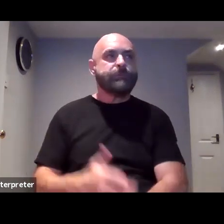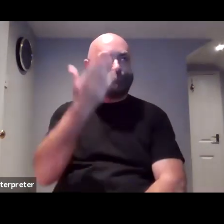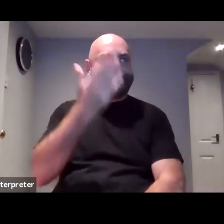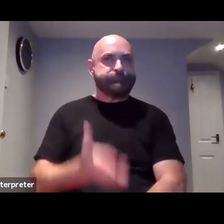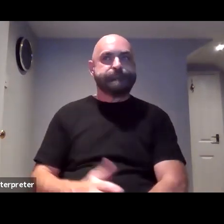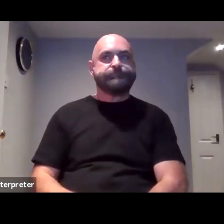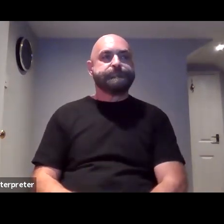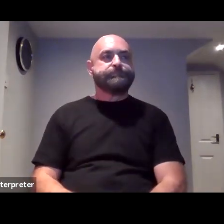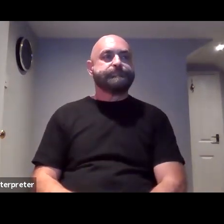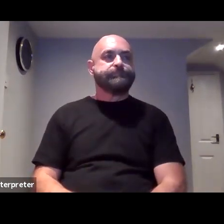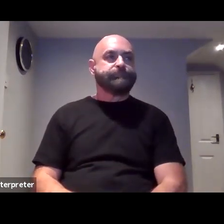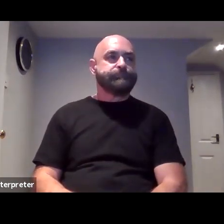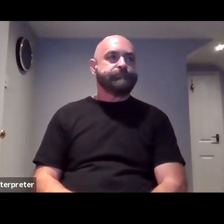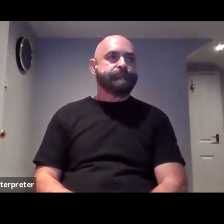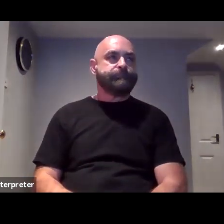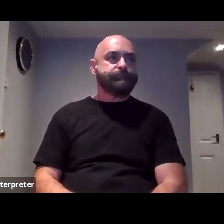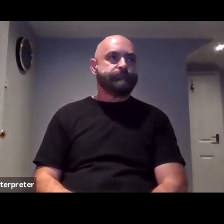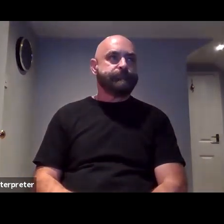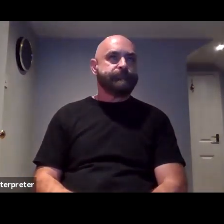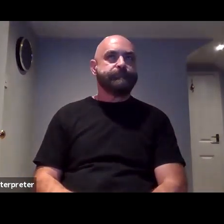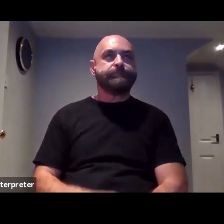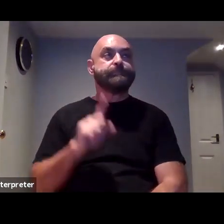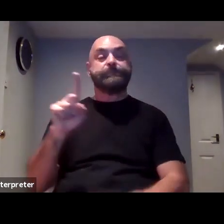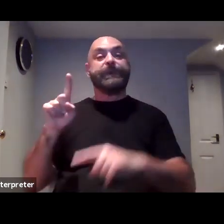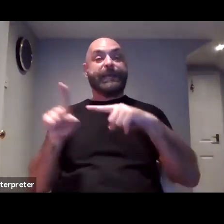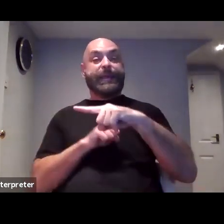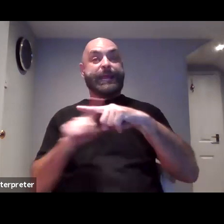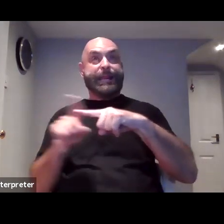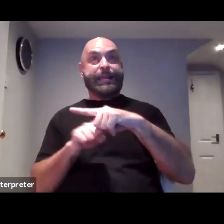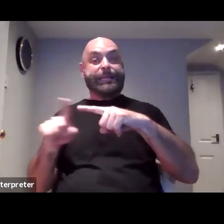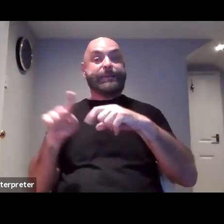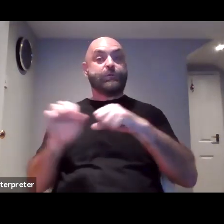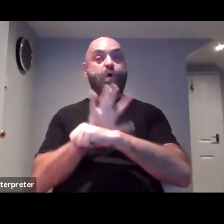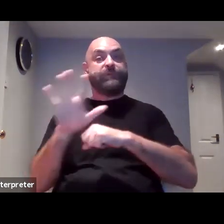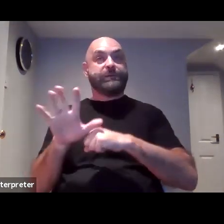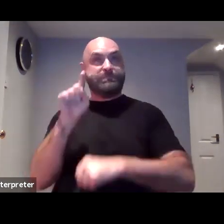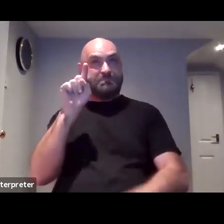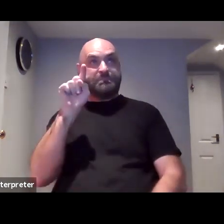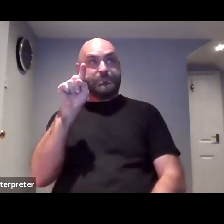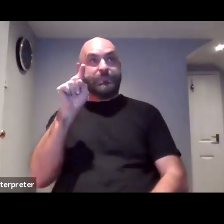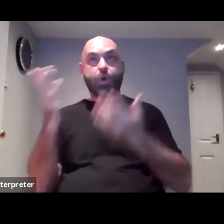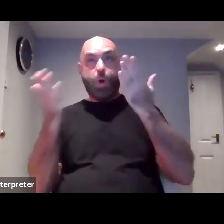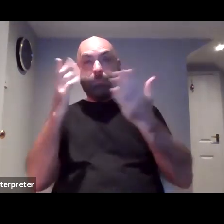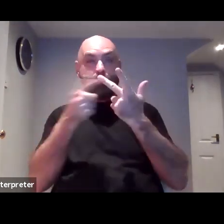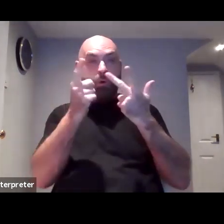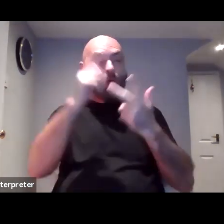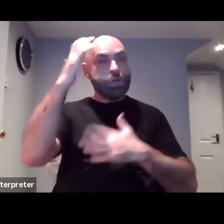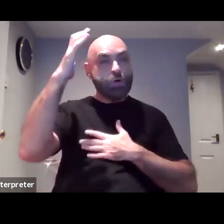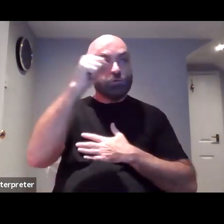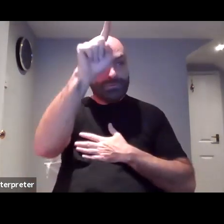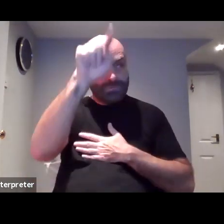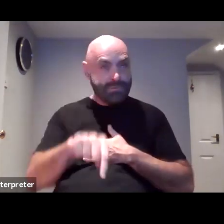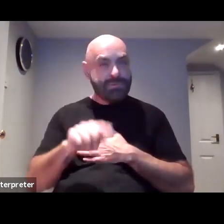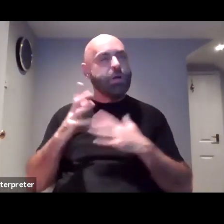When we compare what's been going on in England during COVID-19 with other countries,